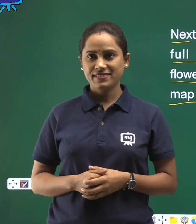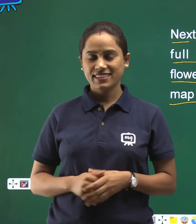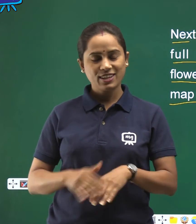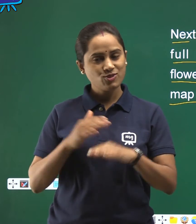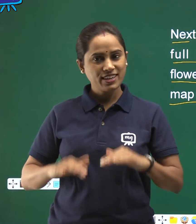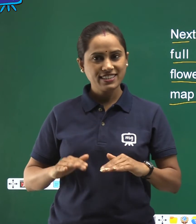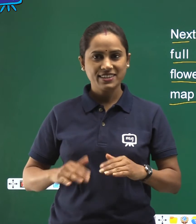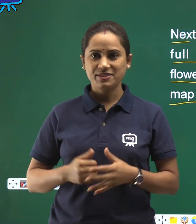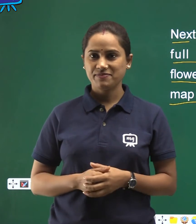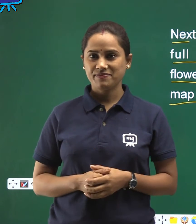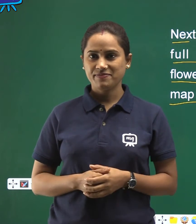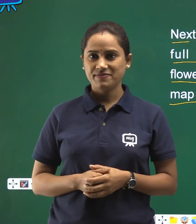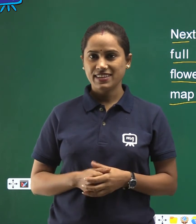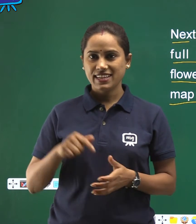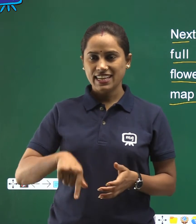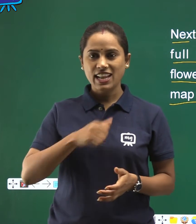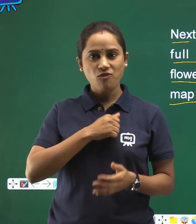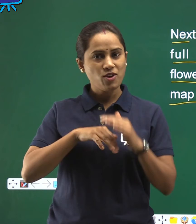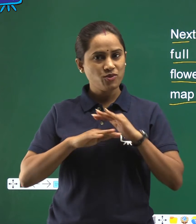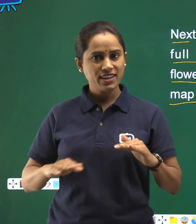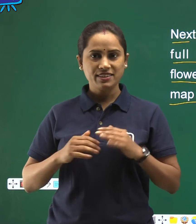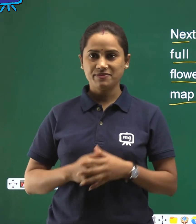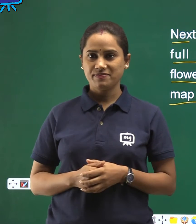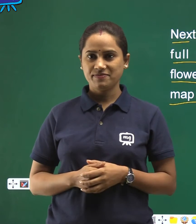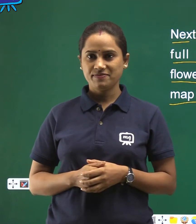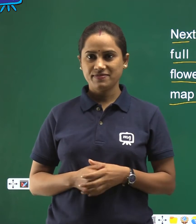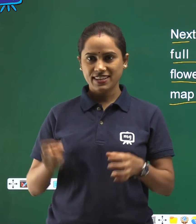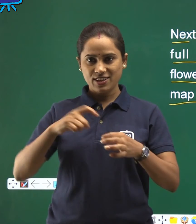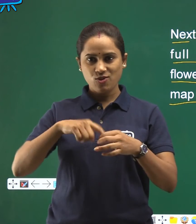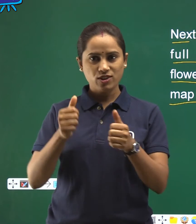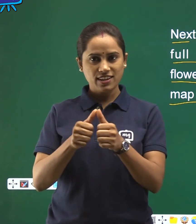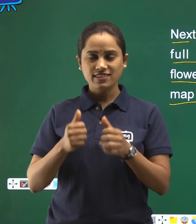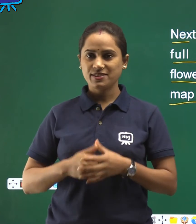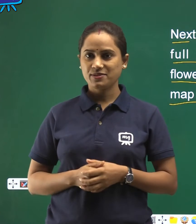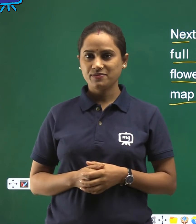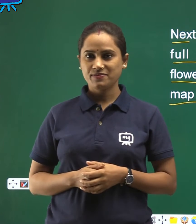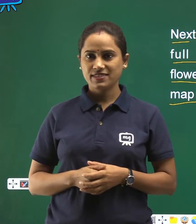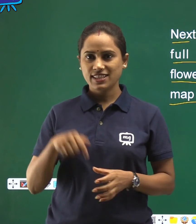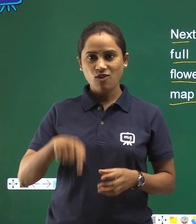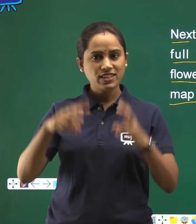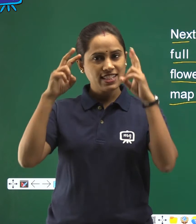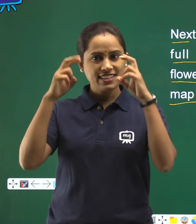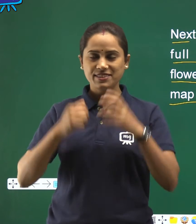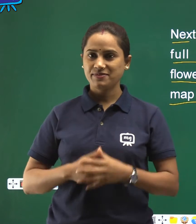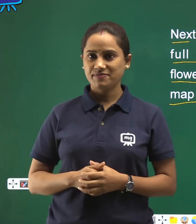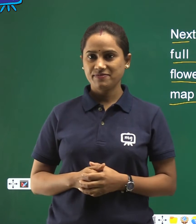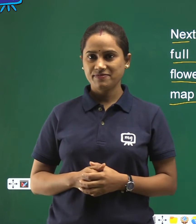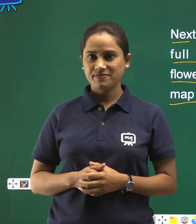So dear children, now we have done question answers of this